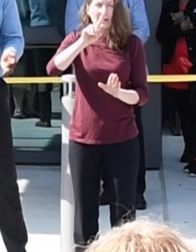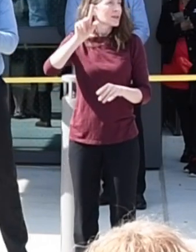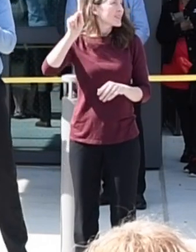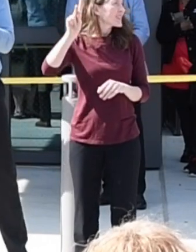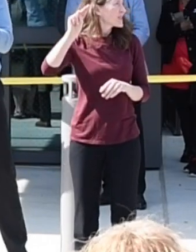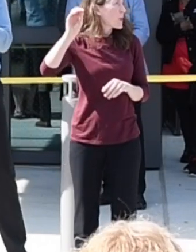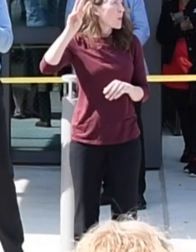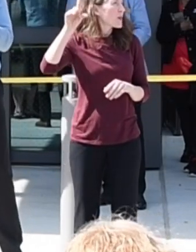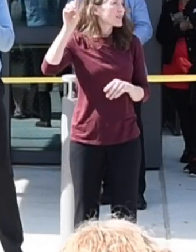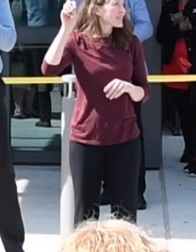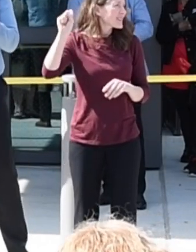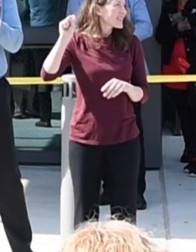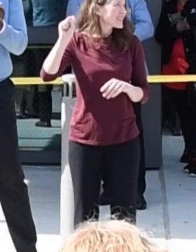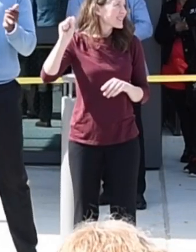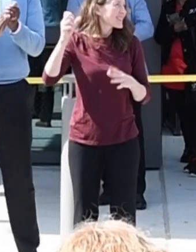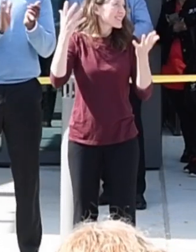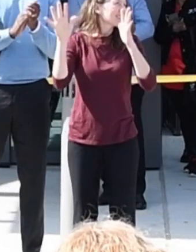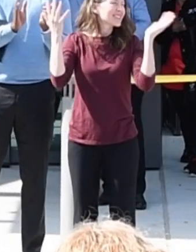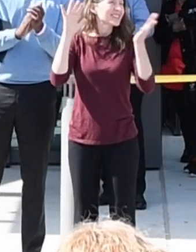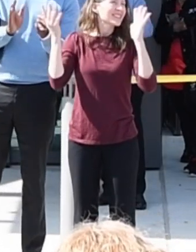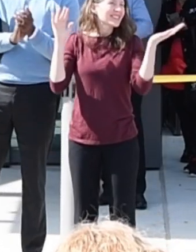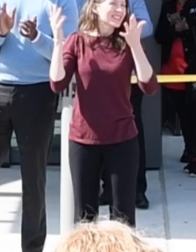Knowles. I apologize.